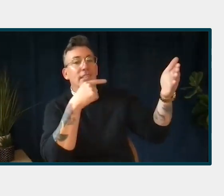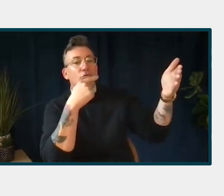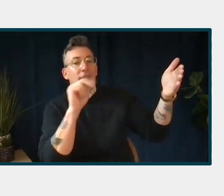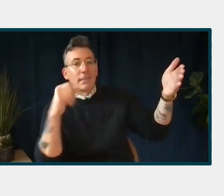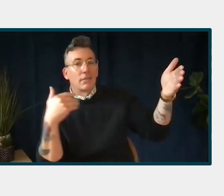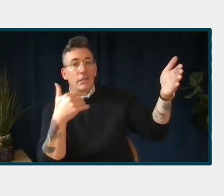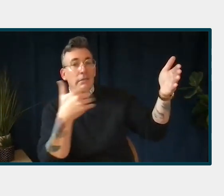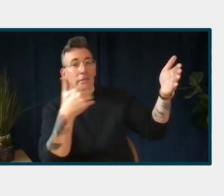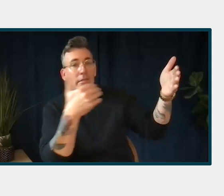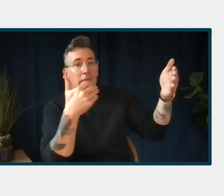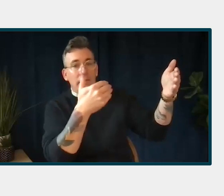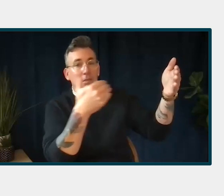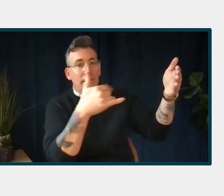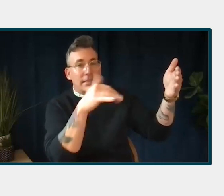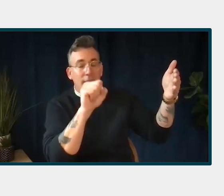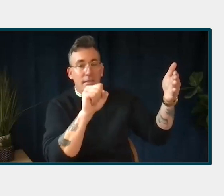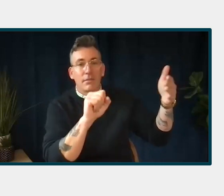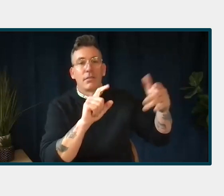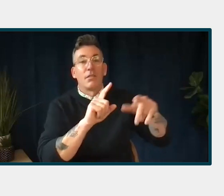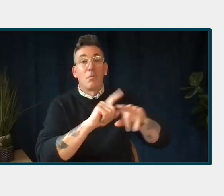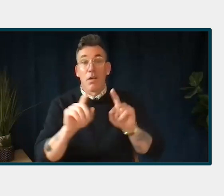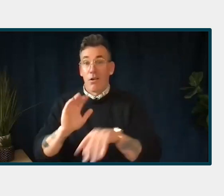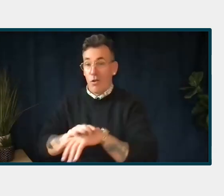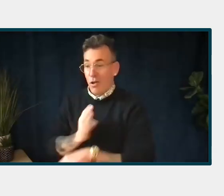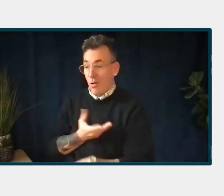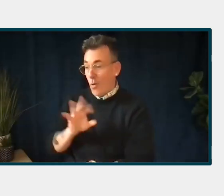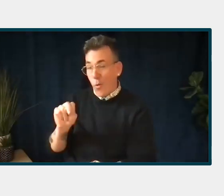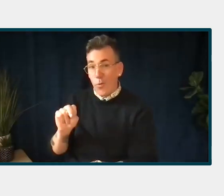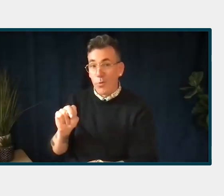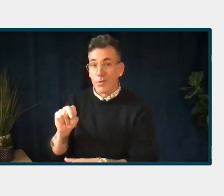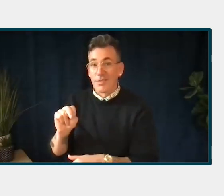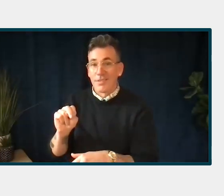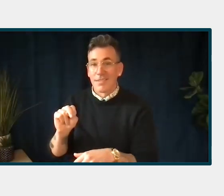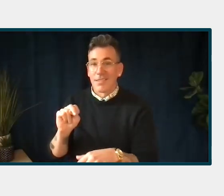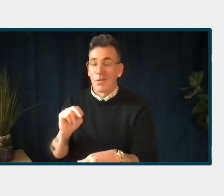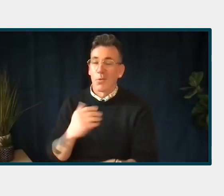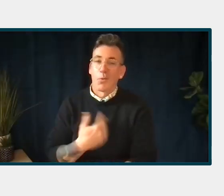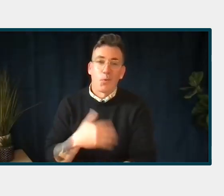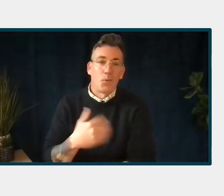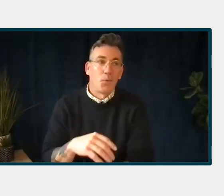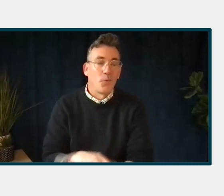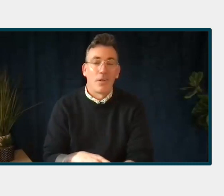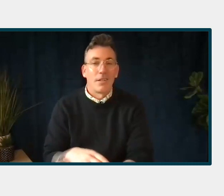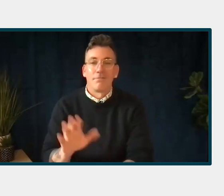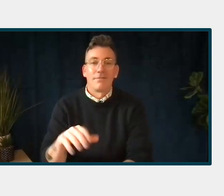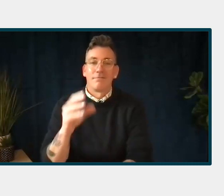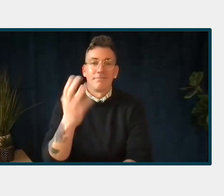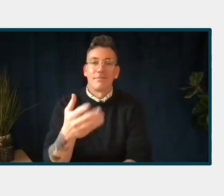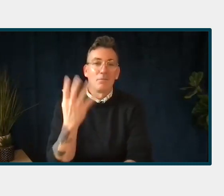fight for that equity, that we've had to fight for that hearing adjacency. But on our own, in our own world,